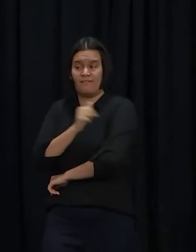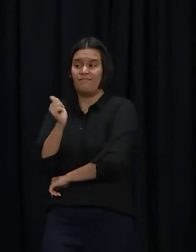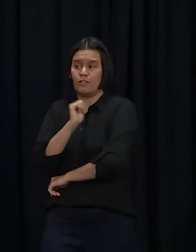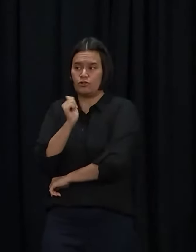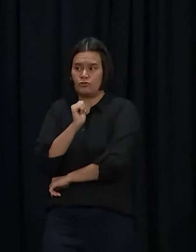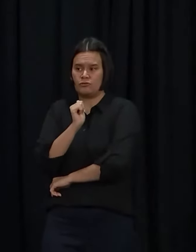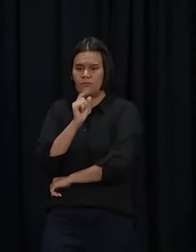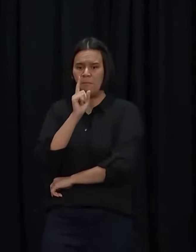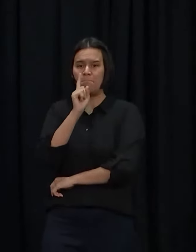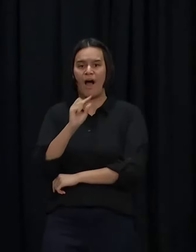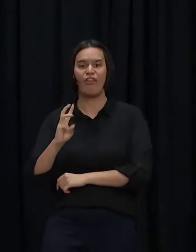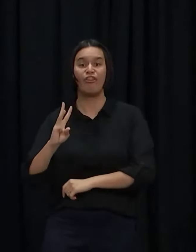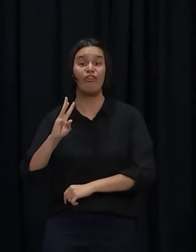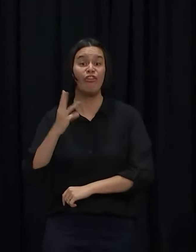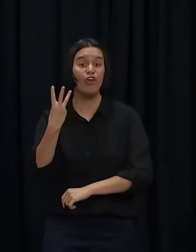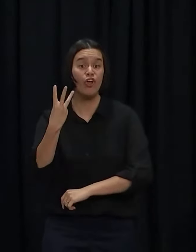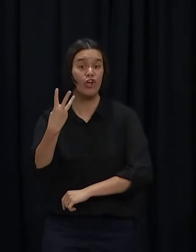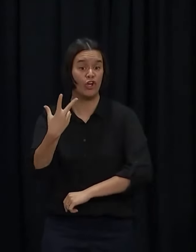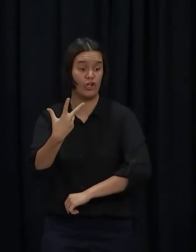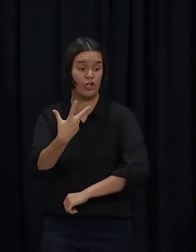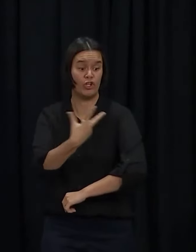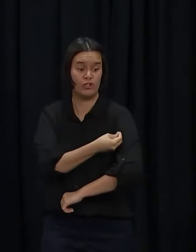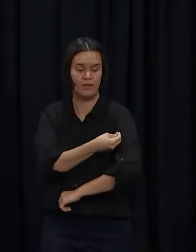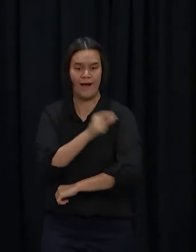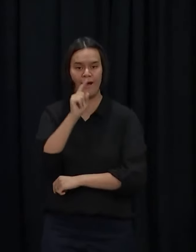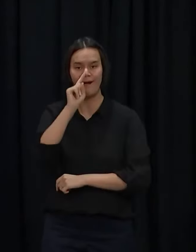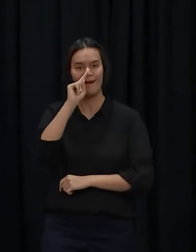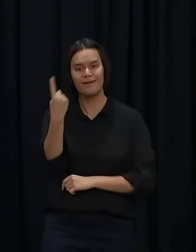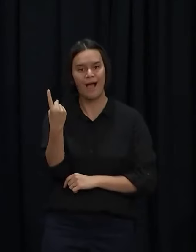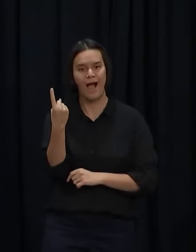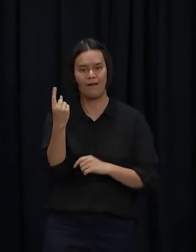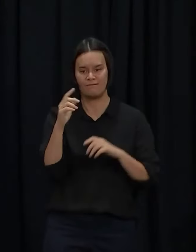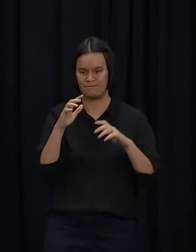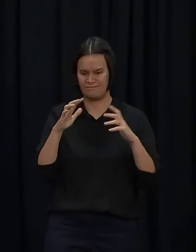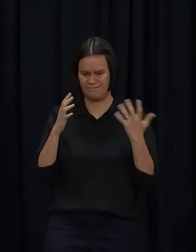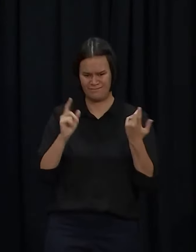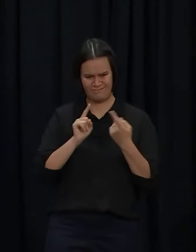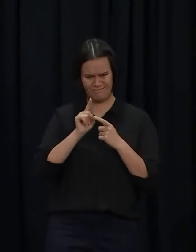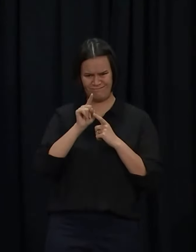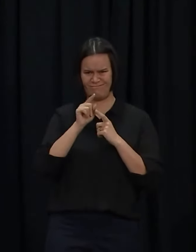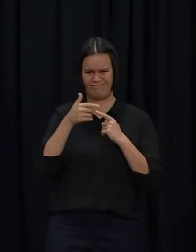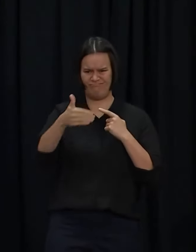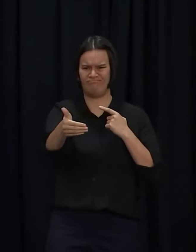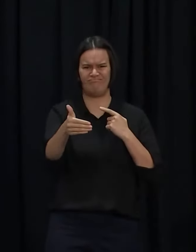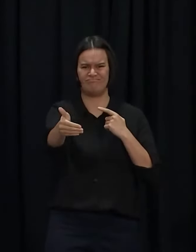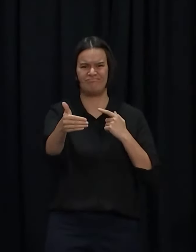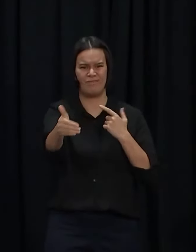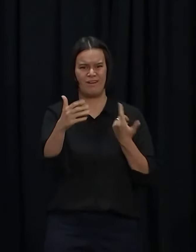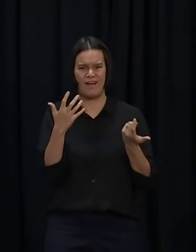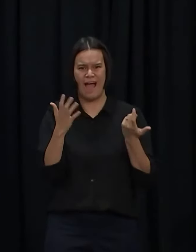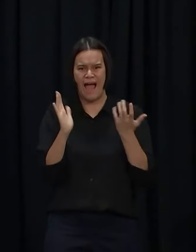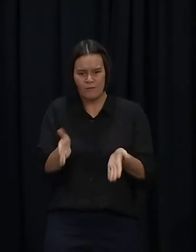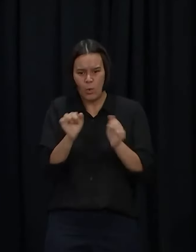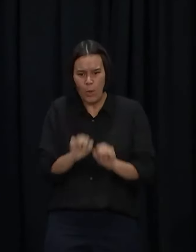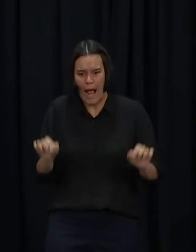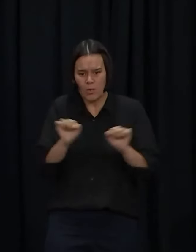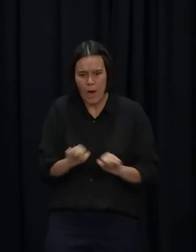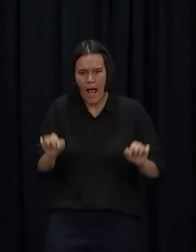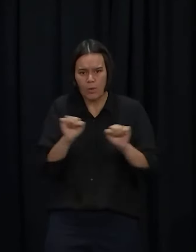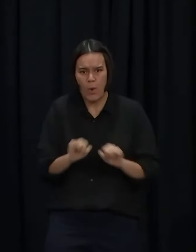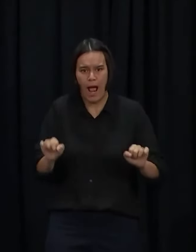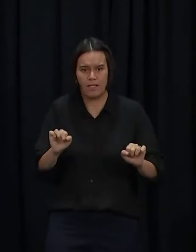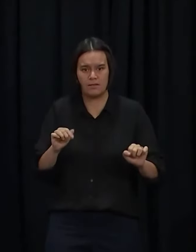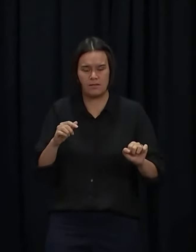or later. Will you be closing the gap for them to be able to get their booster down to 3